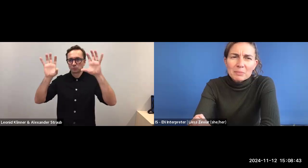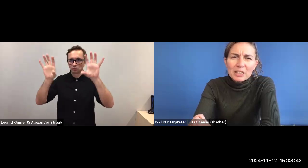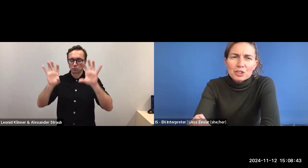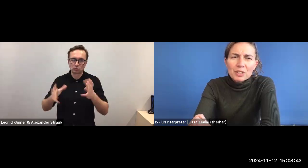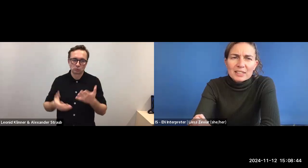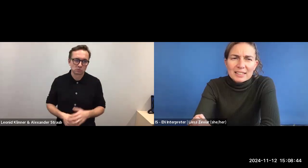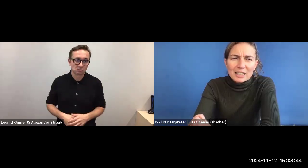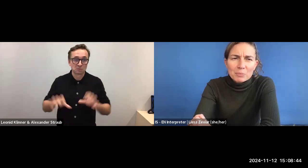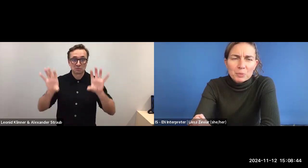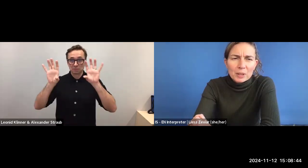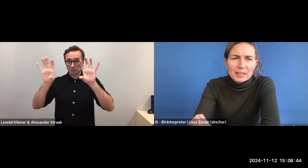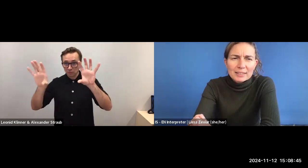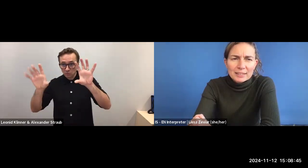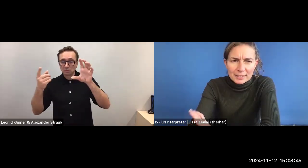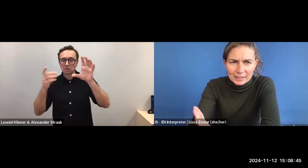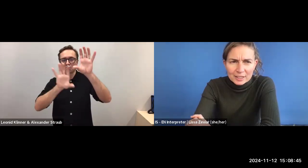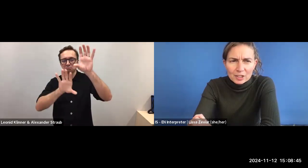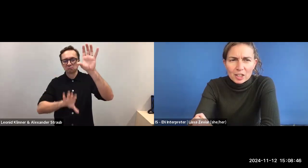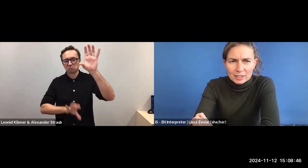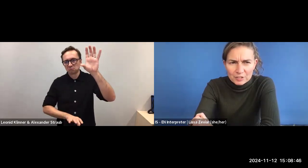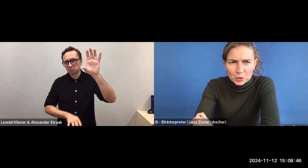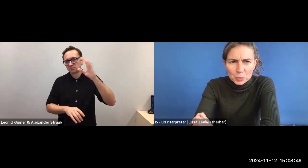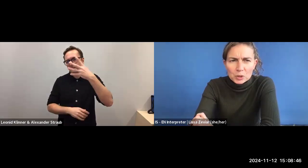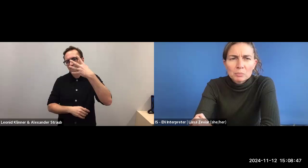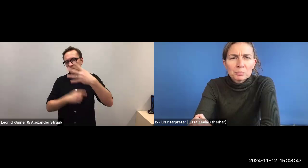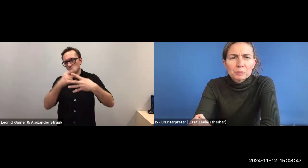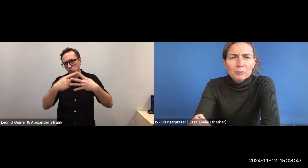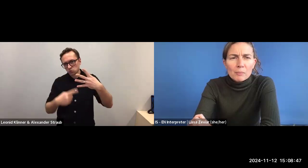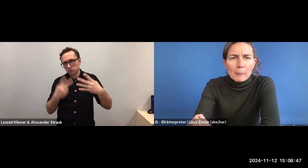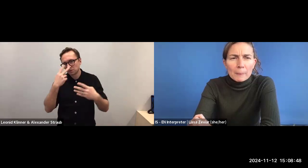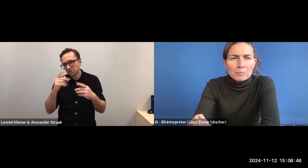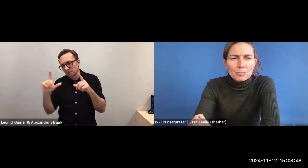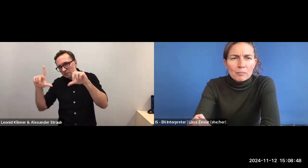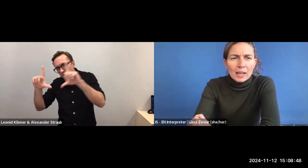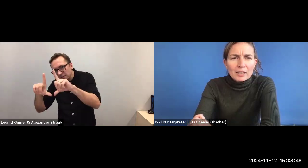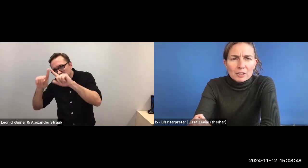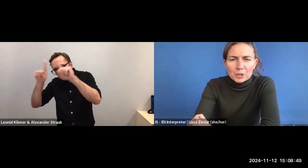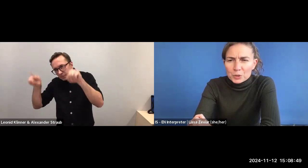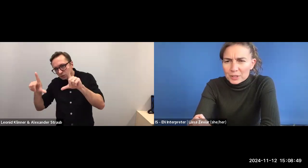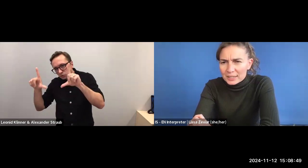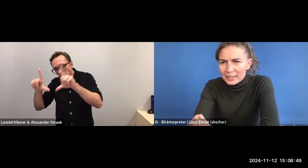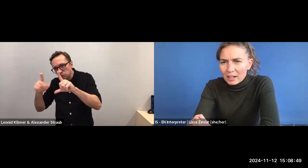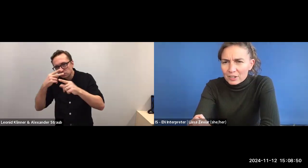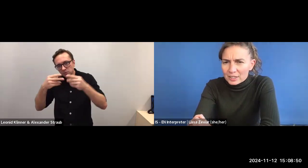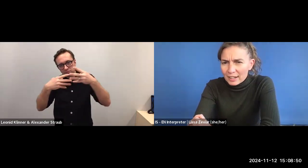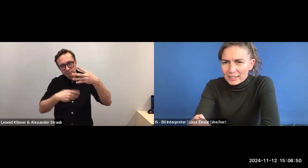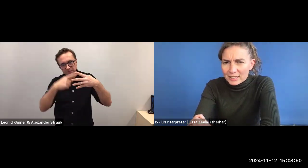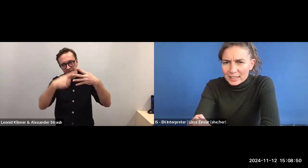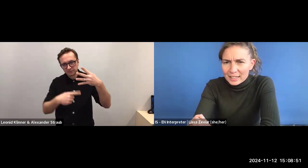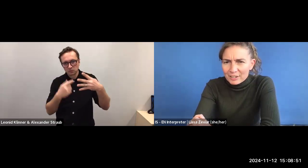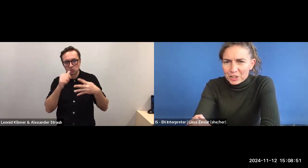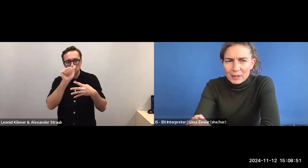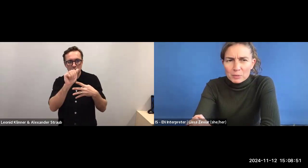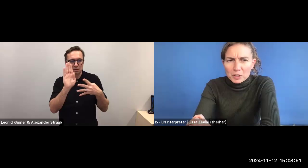We wanted to make sure that the setup was easy on the eyes, visual. And also you can see on the